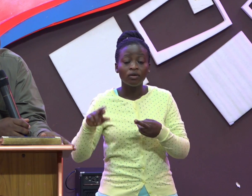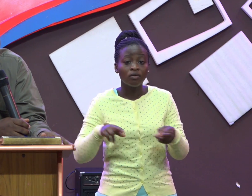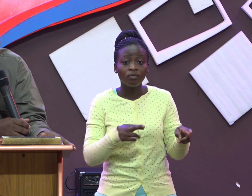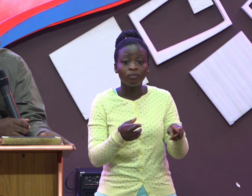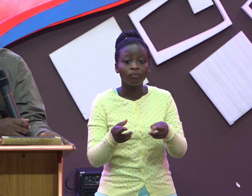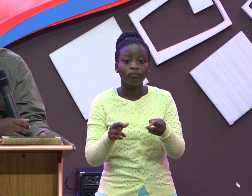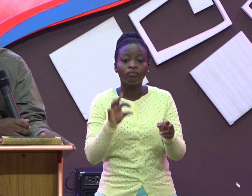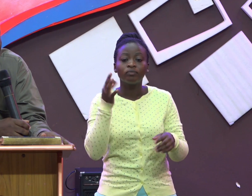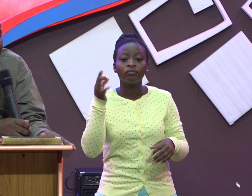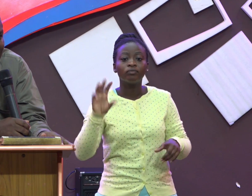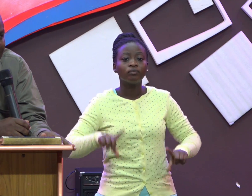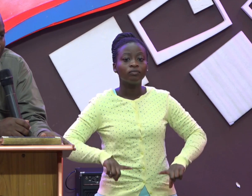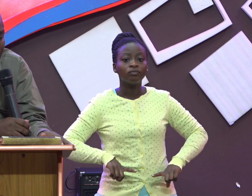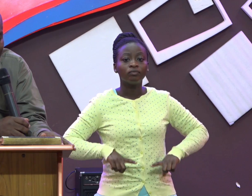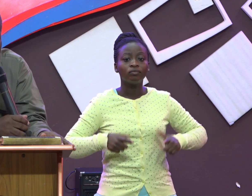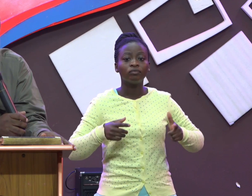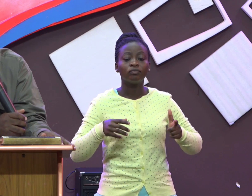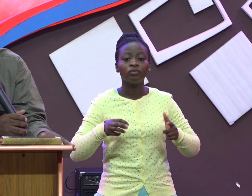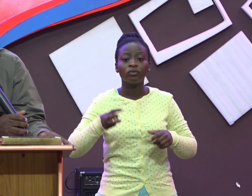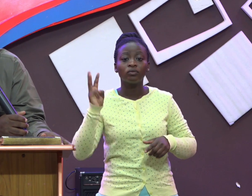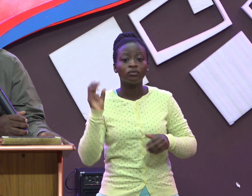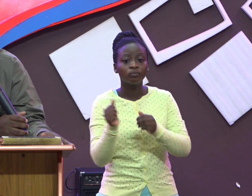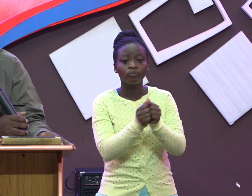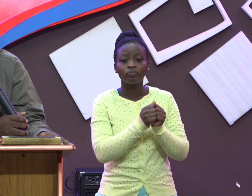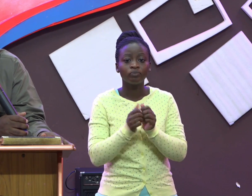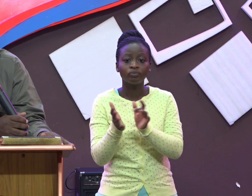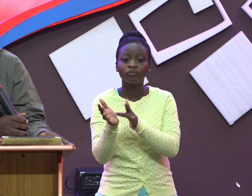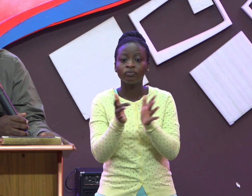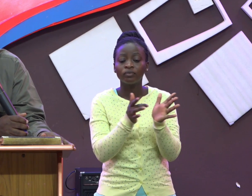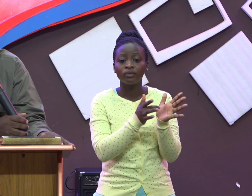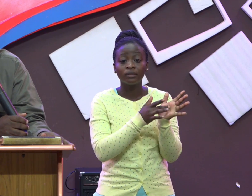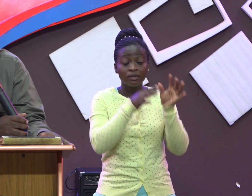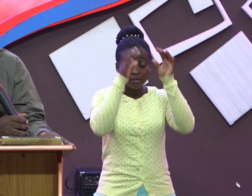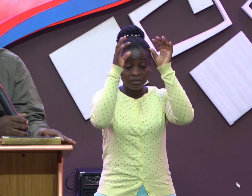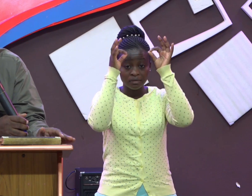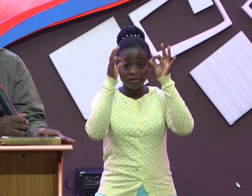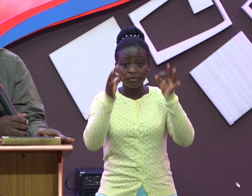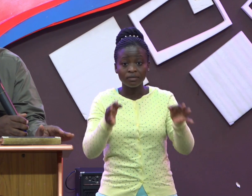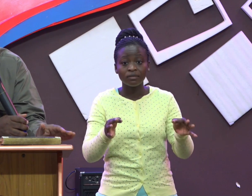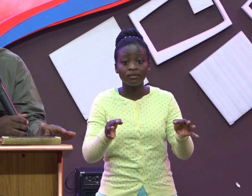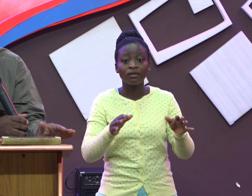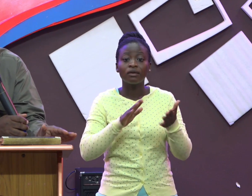rivers of joy were within him. And he decided to forgive.